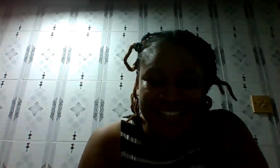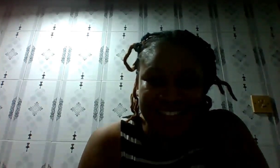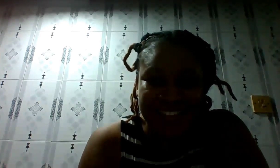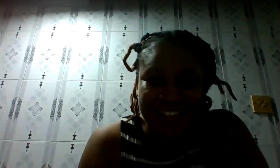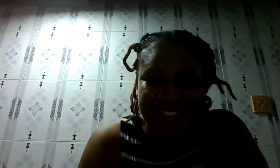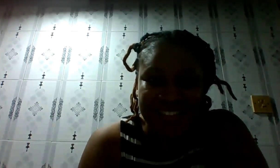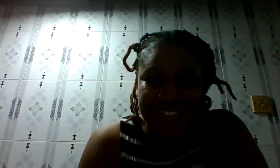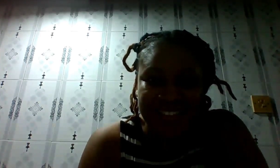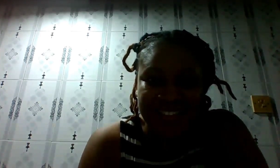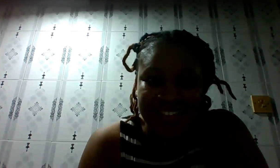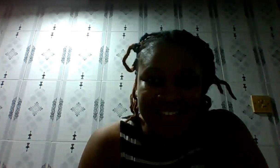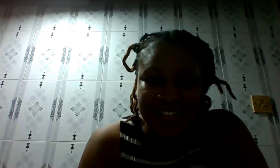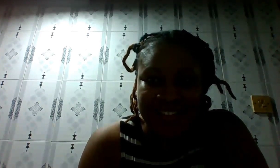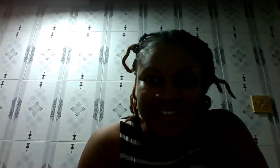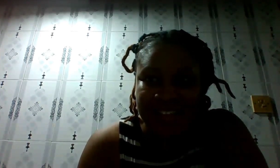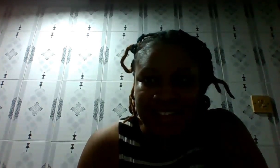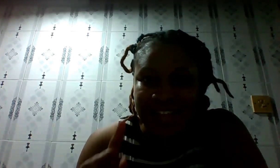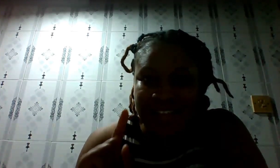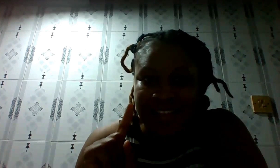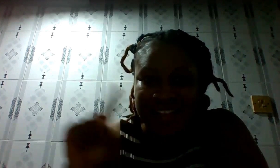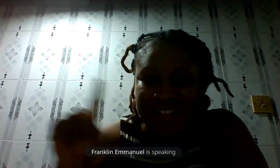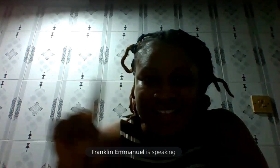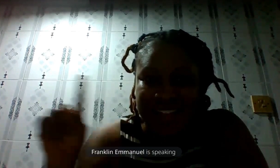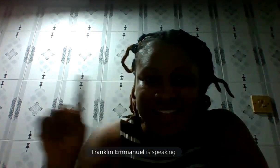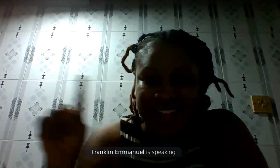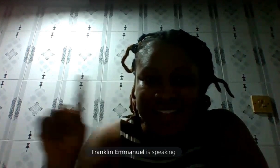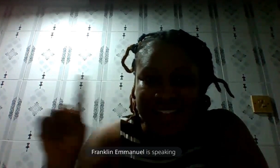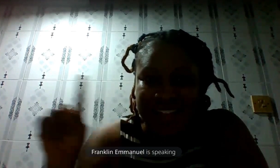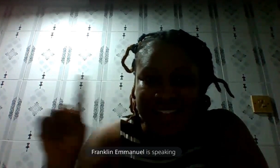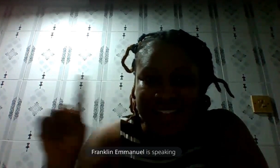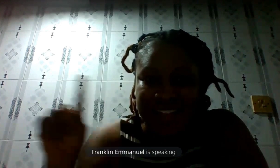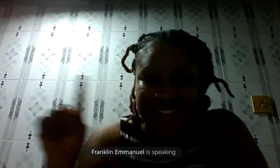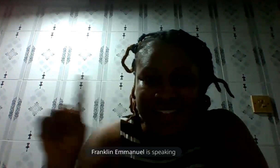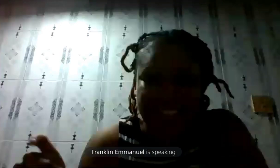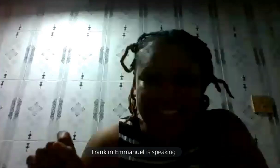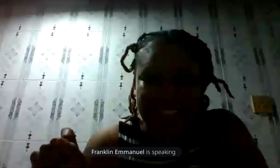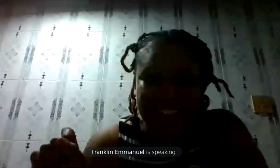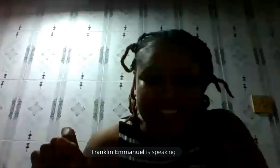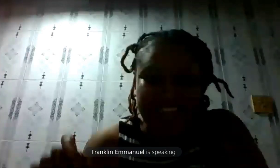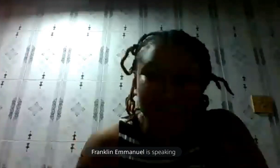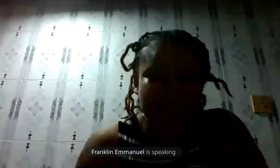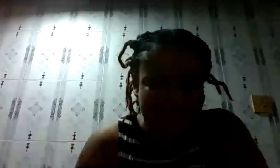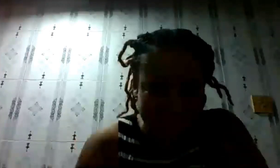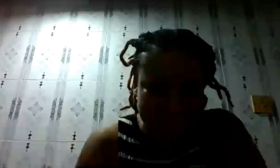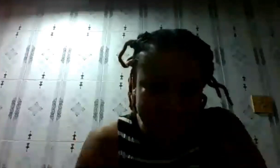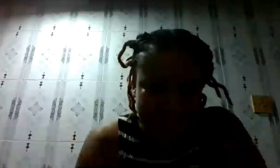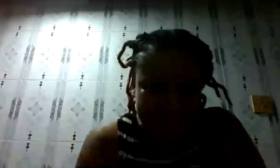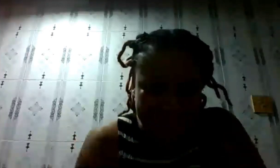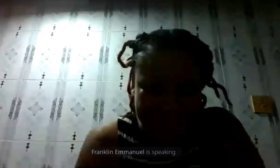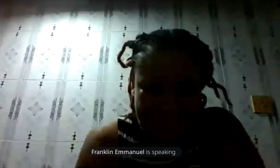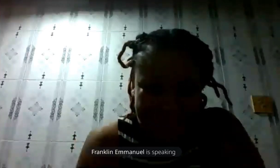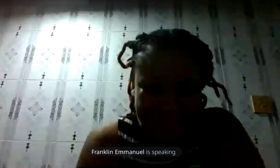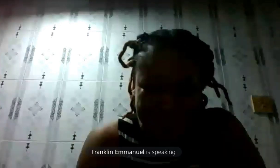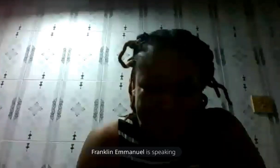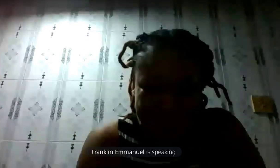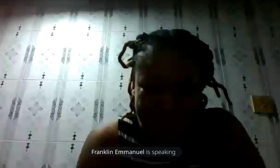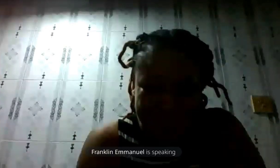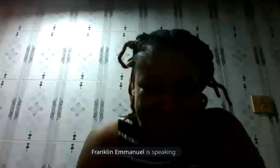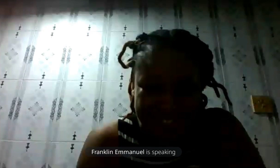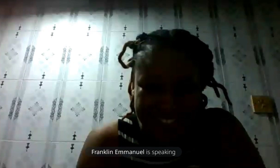Yeah, I like. Interesting. I like. Although your video it's crap. I saw it. I saw it enough. We